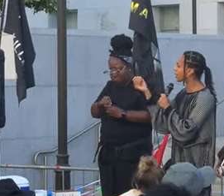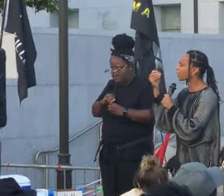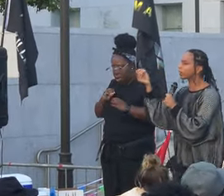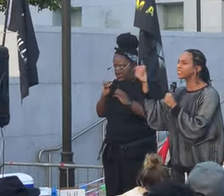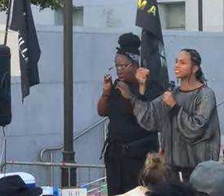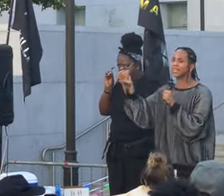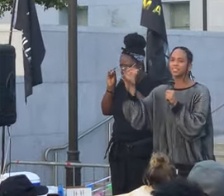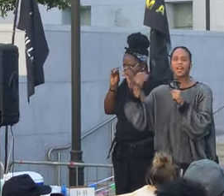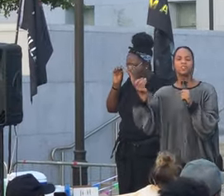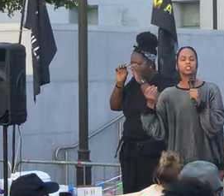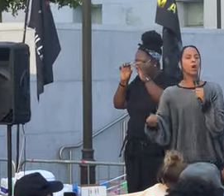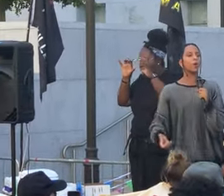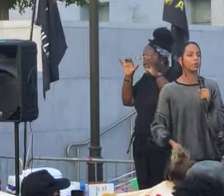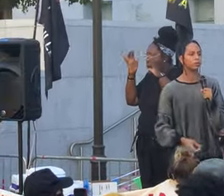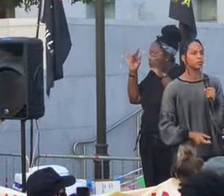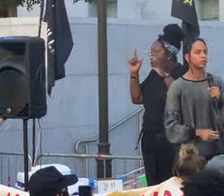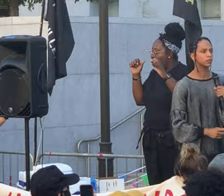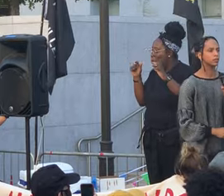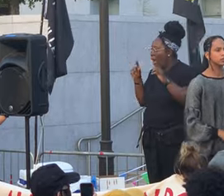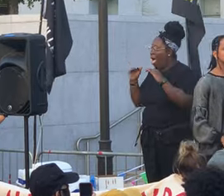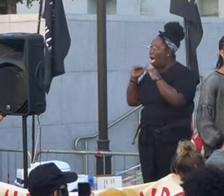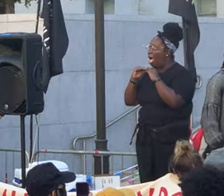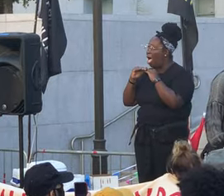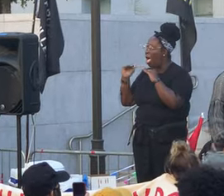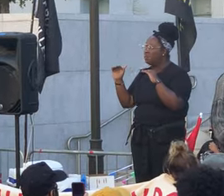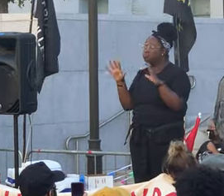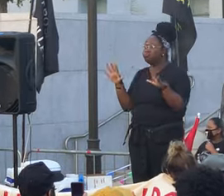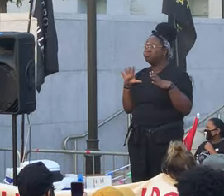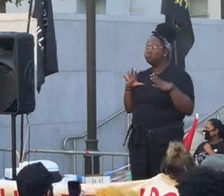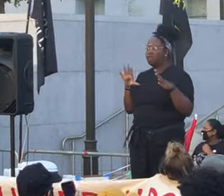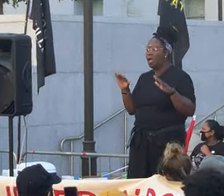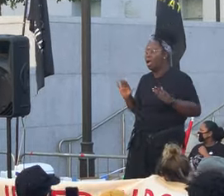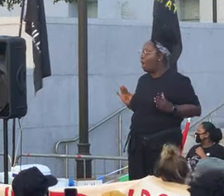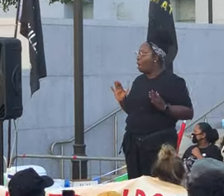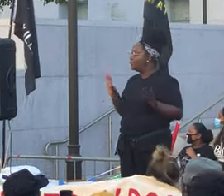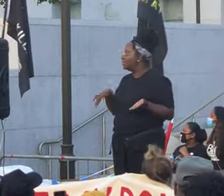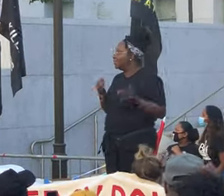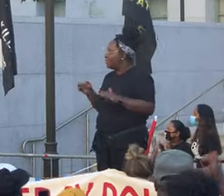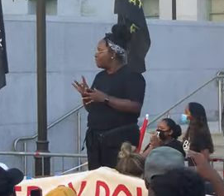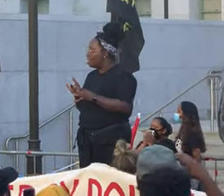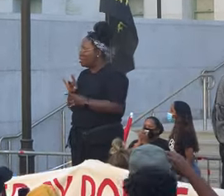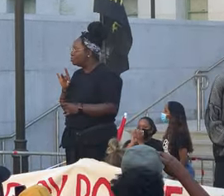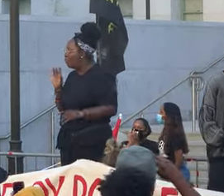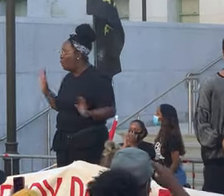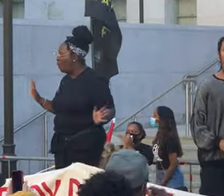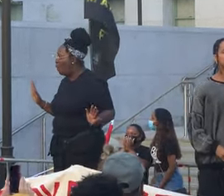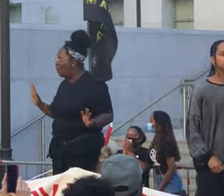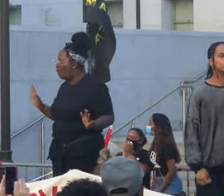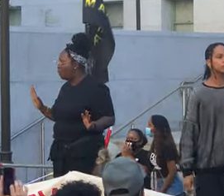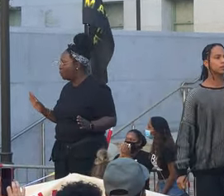Because remember, complacency is the death of the soul. And so here we are.